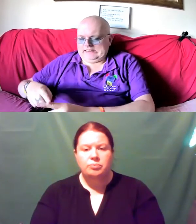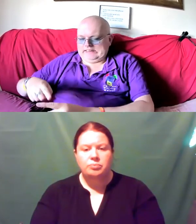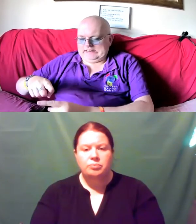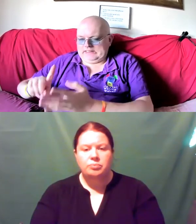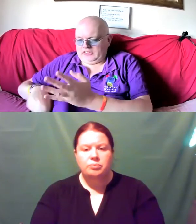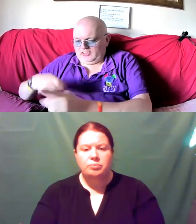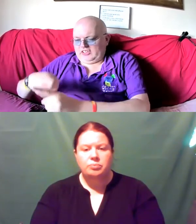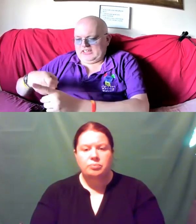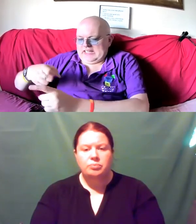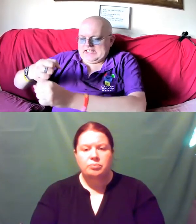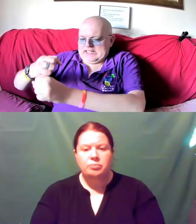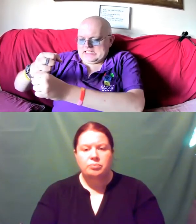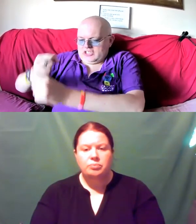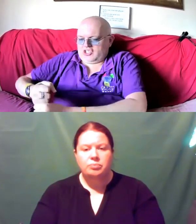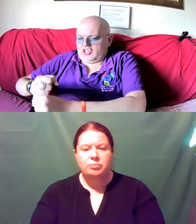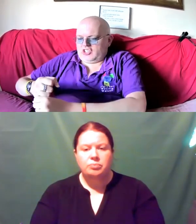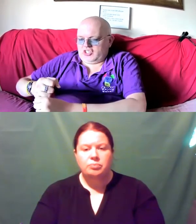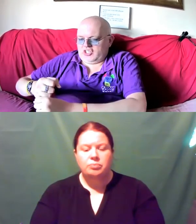also